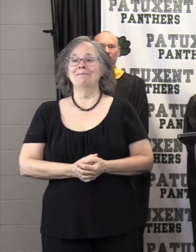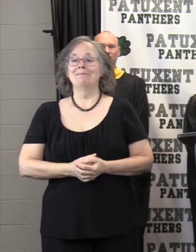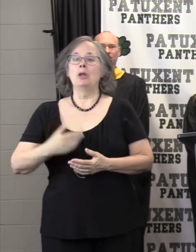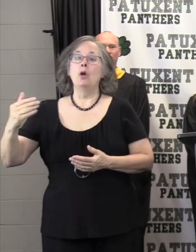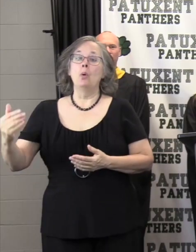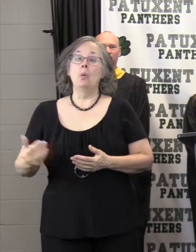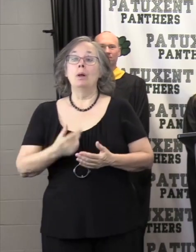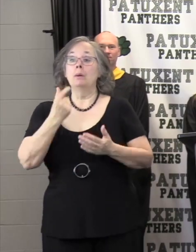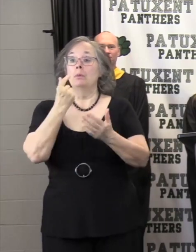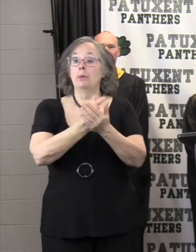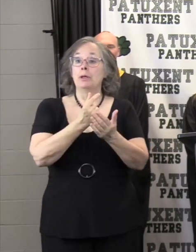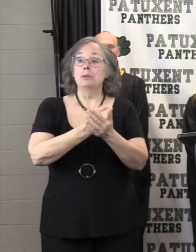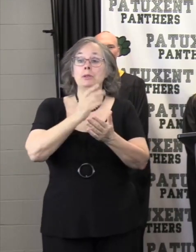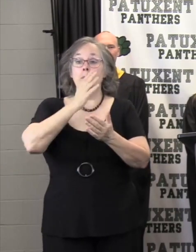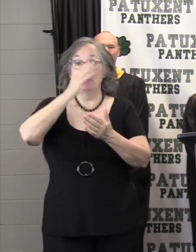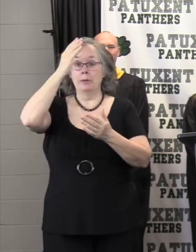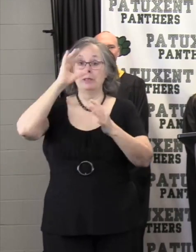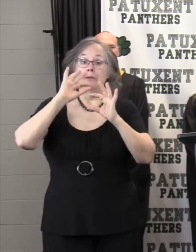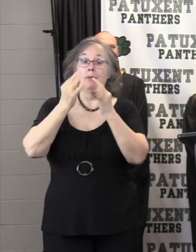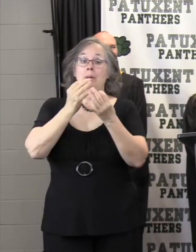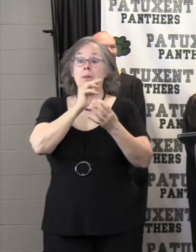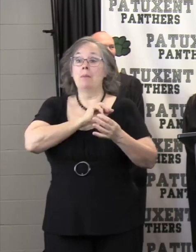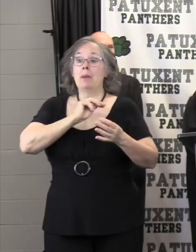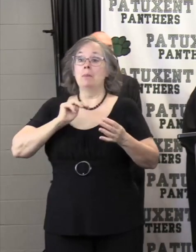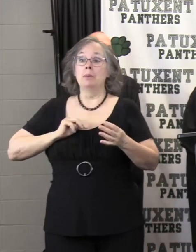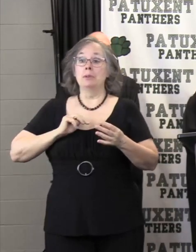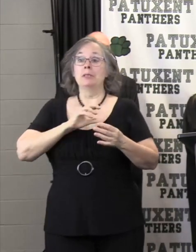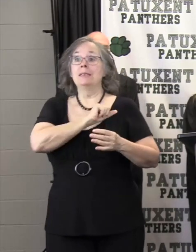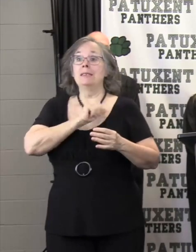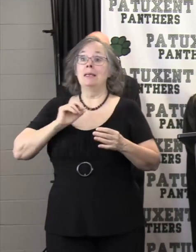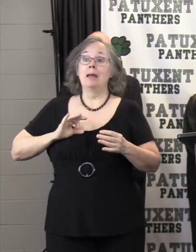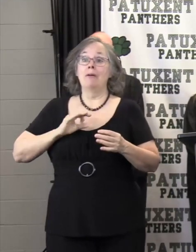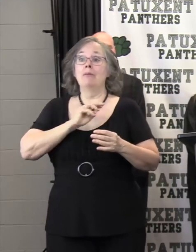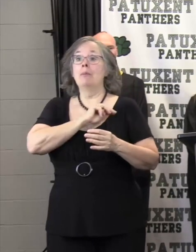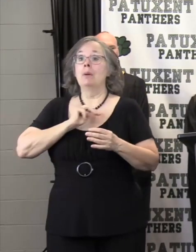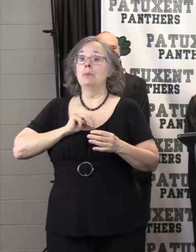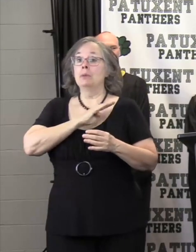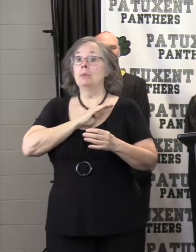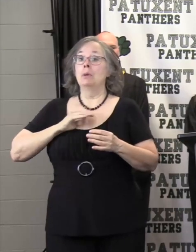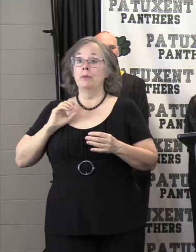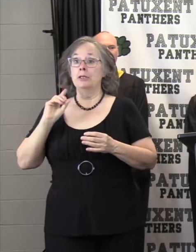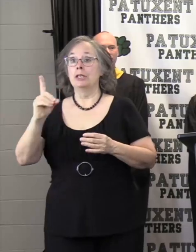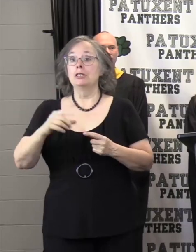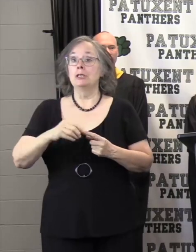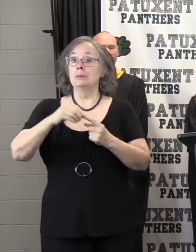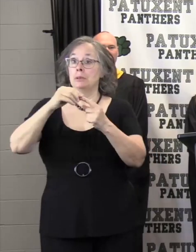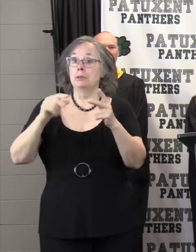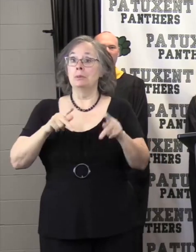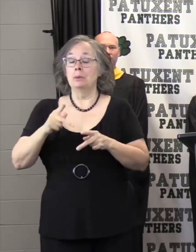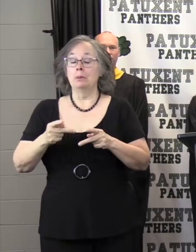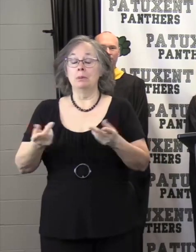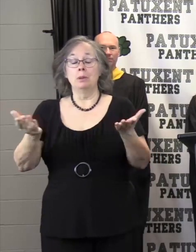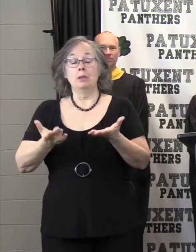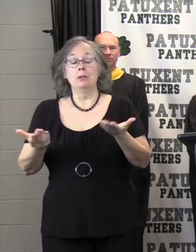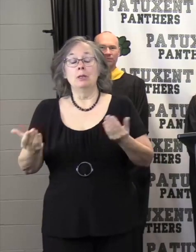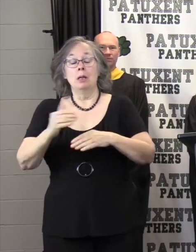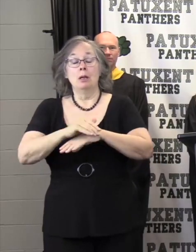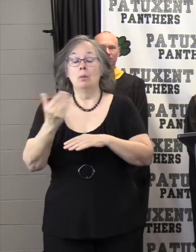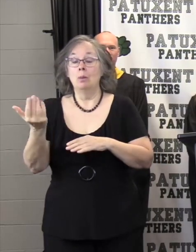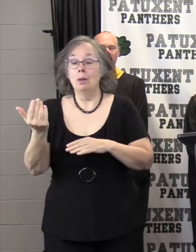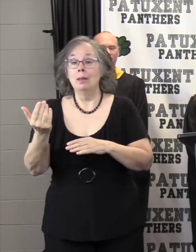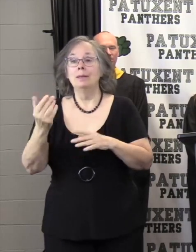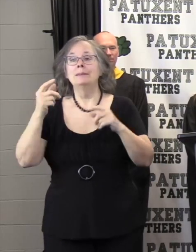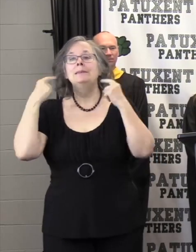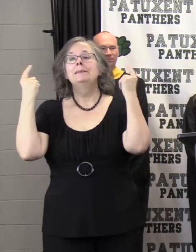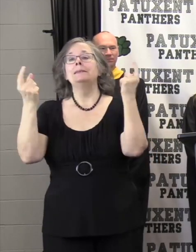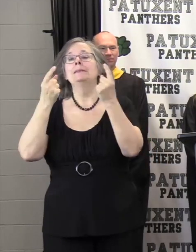Welcome graduates, parents, family members, staff, members of the Board of Education, and special guests. We are here tonight to celebrate the